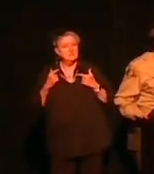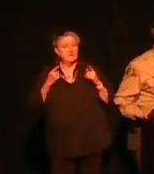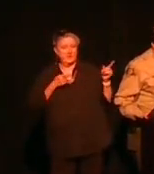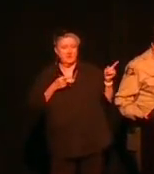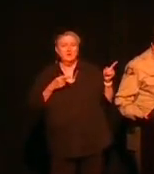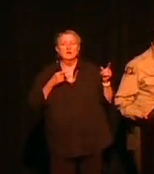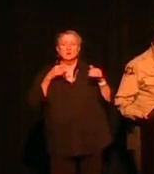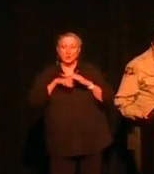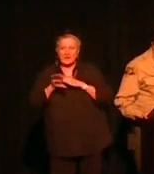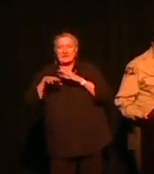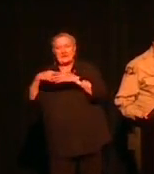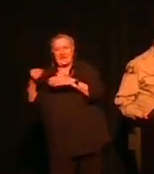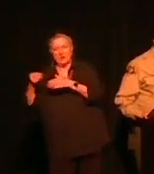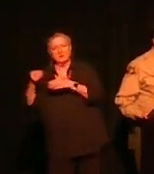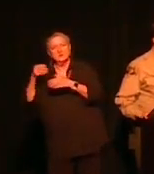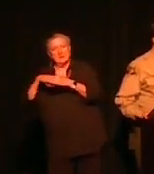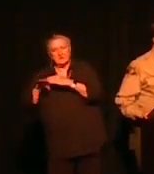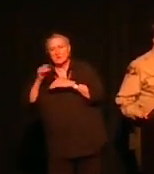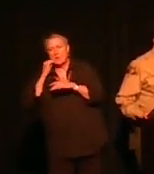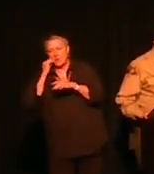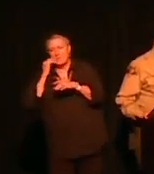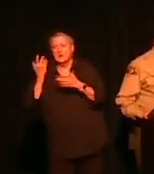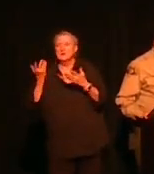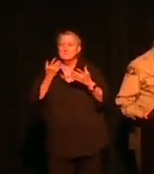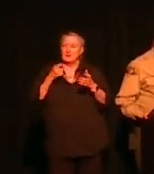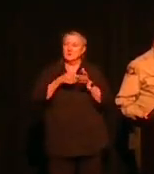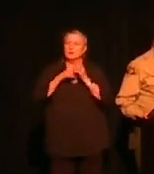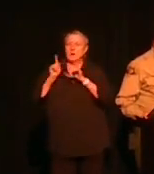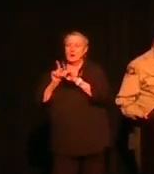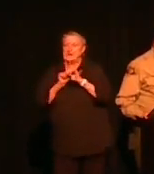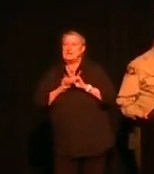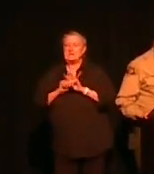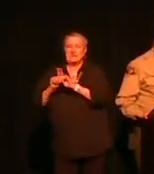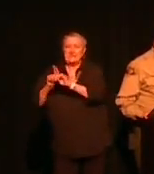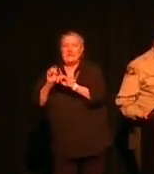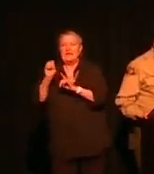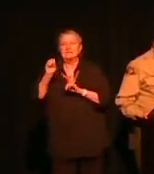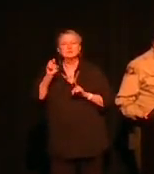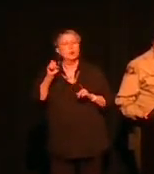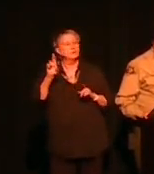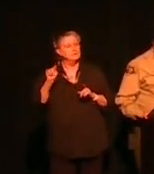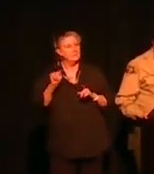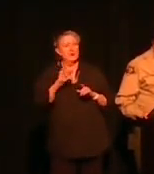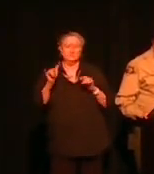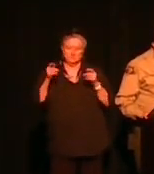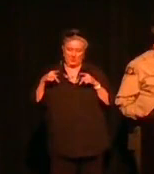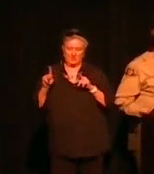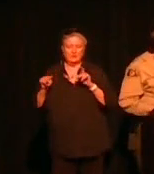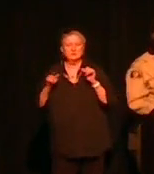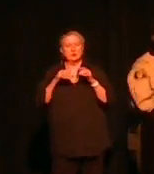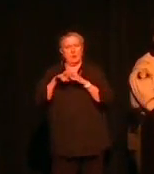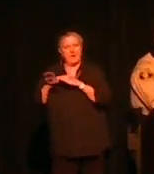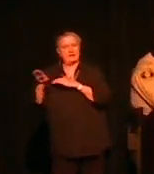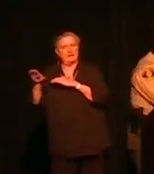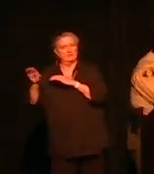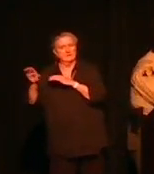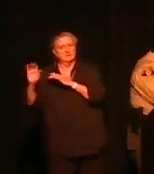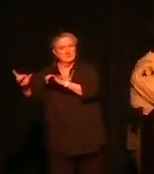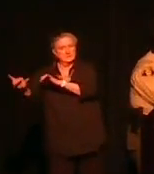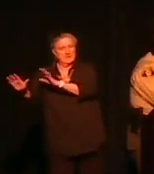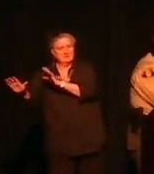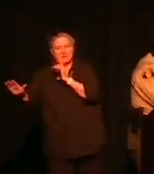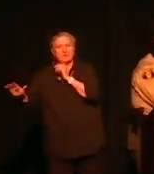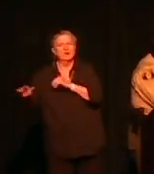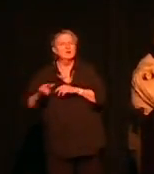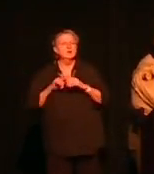area to their homes. They may require an escort, but we are allowing people to go back in there. The evacuation warning